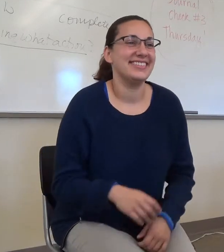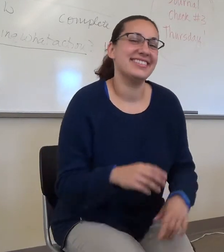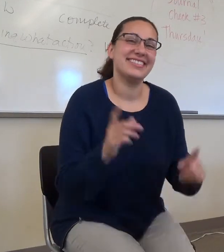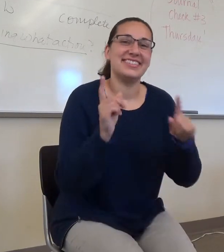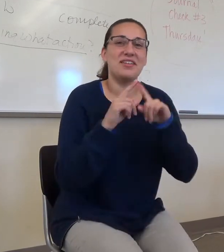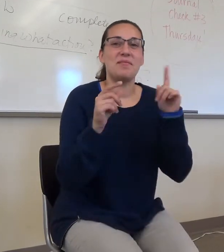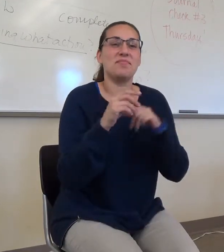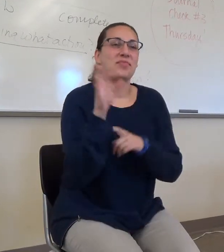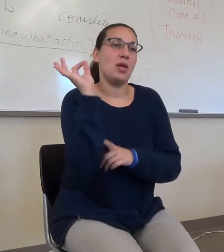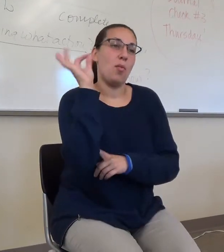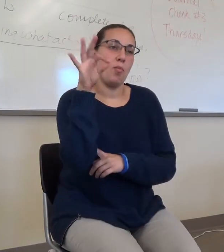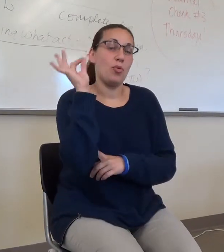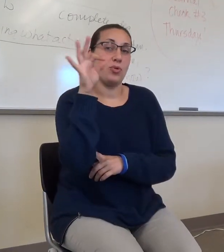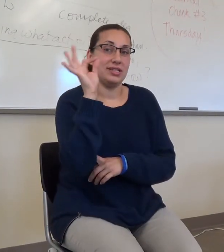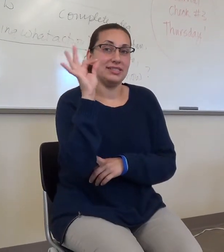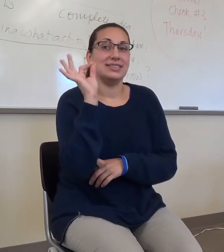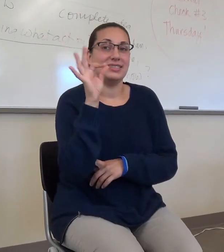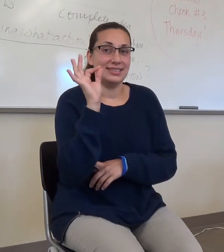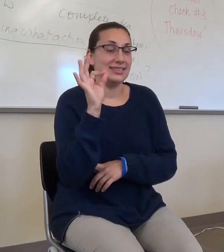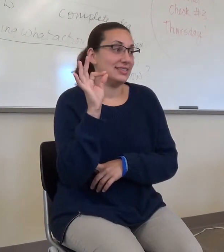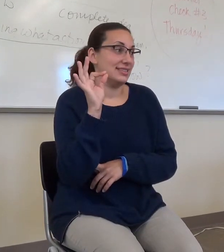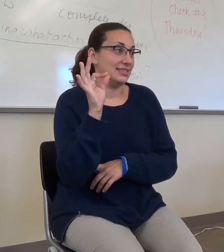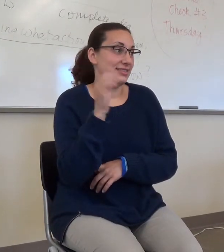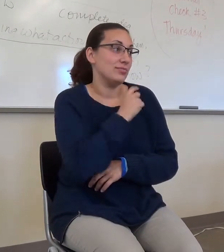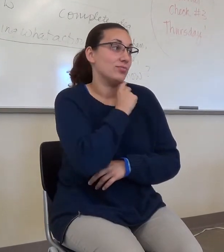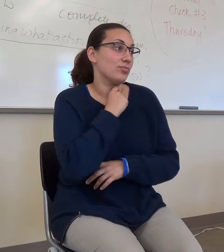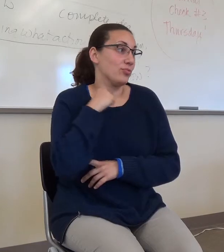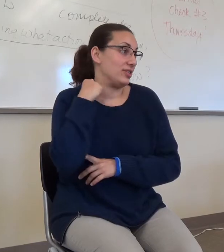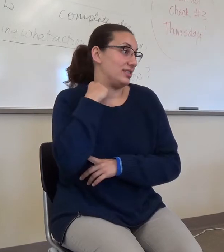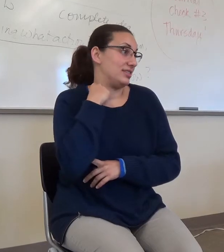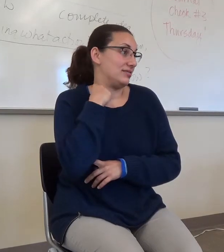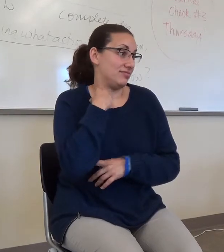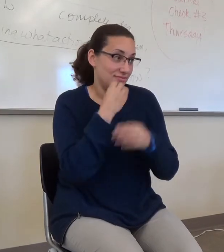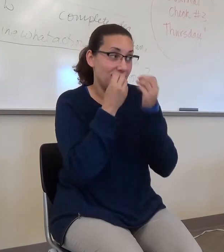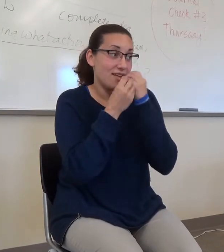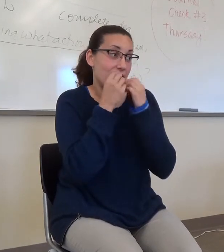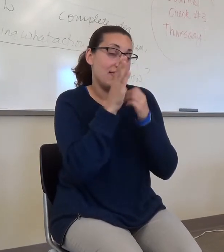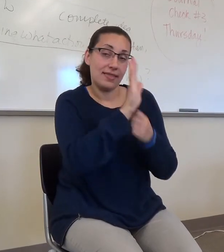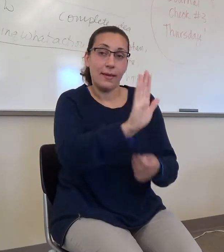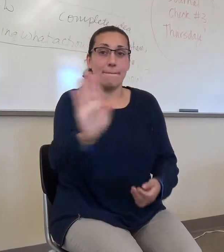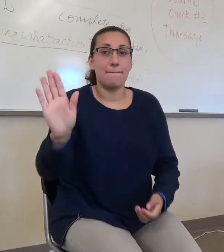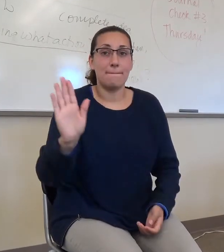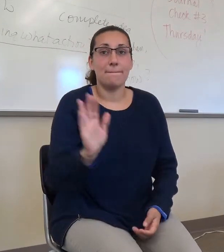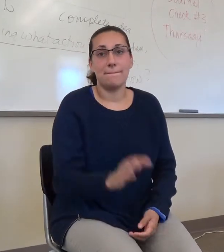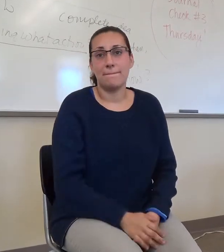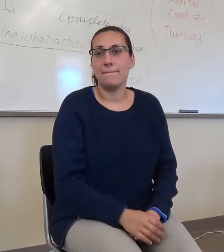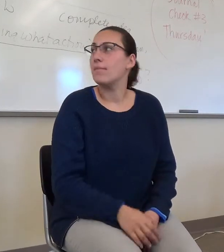Priests were consumed, right? That all refers to cannibalism. What does this word